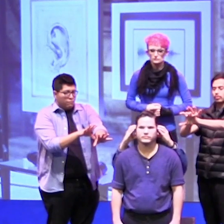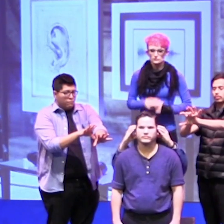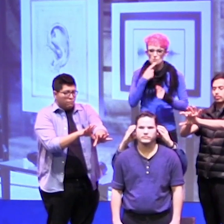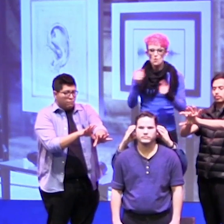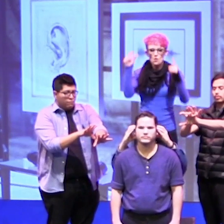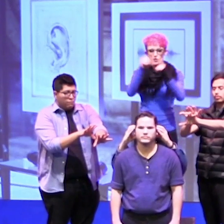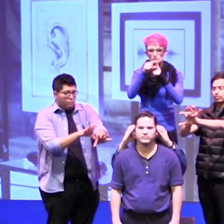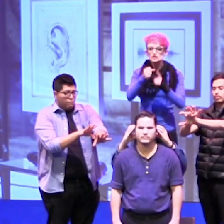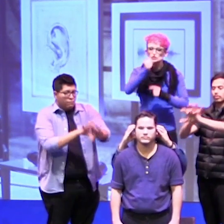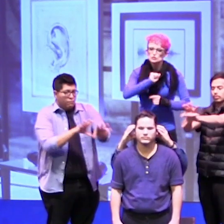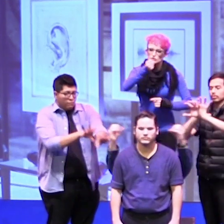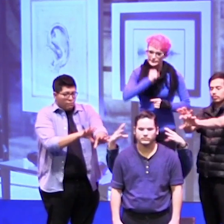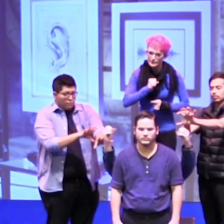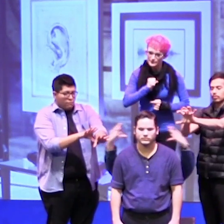Say the word ice cream.